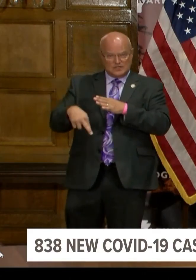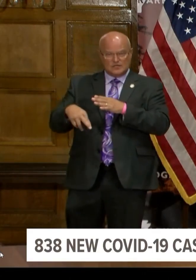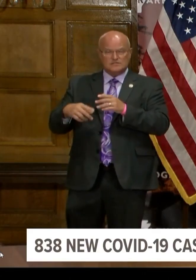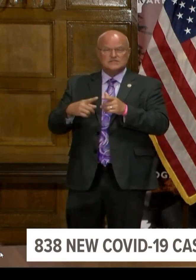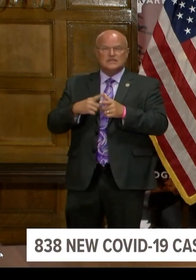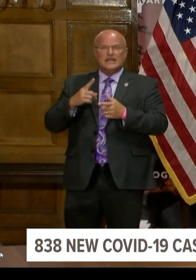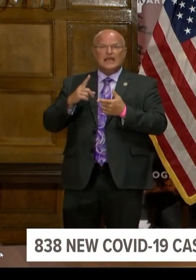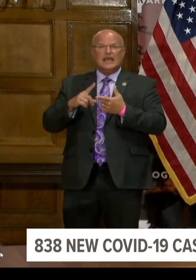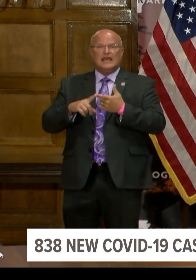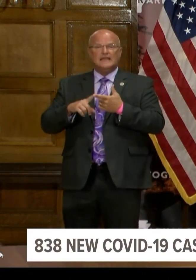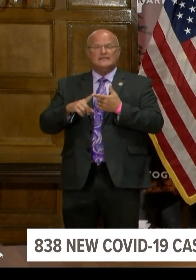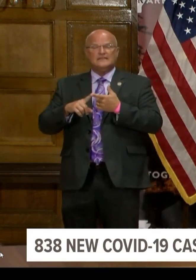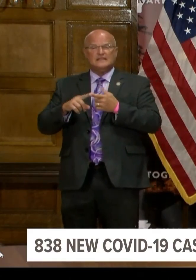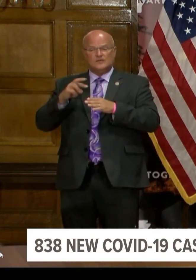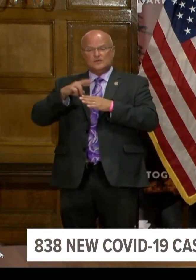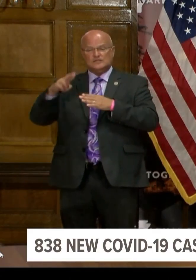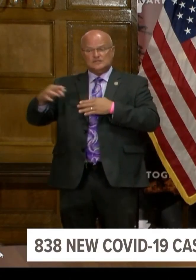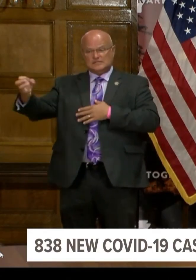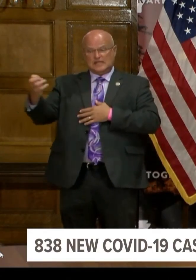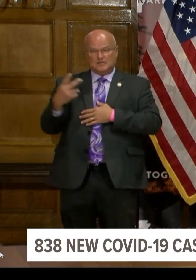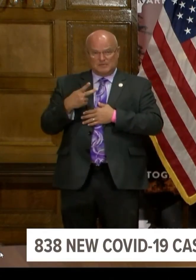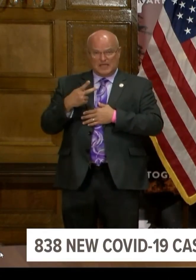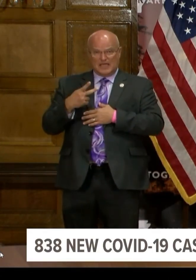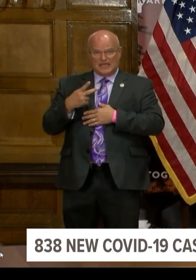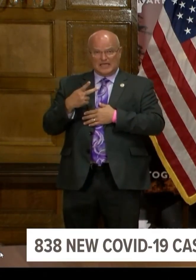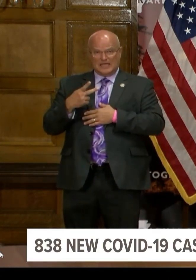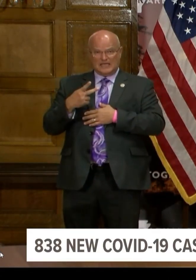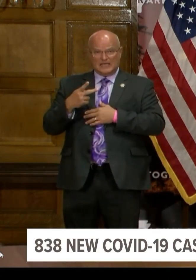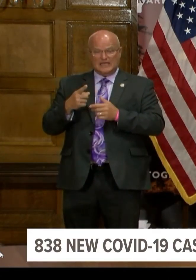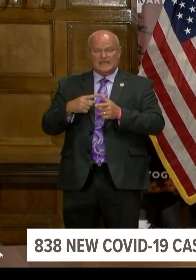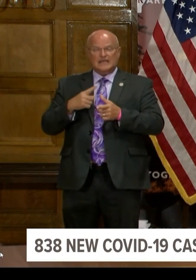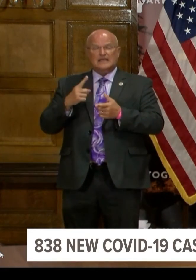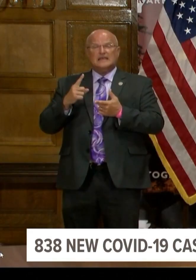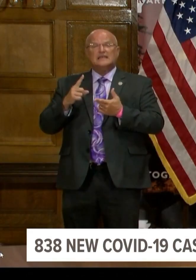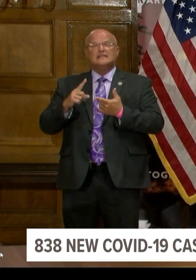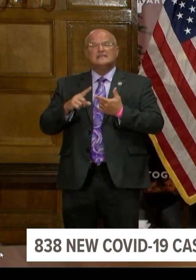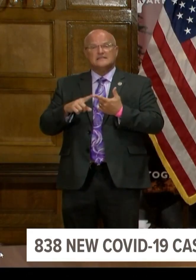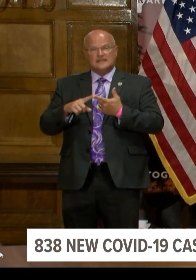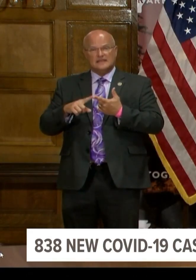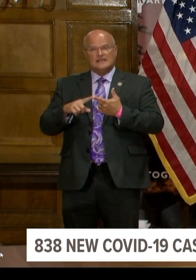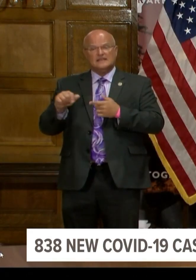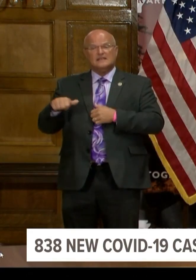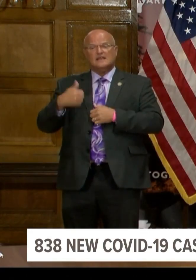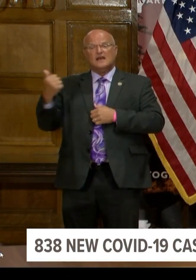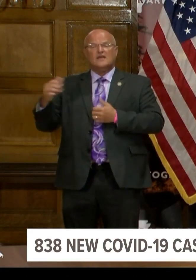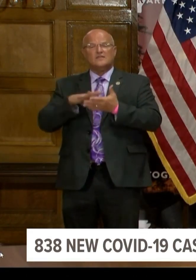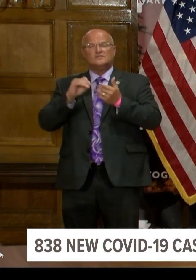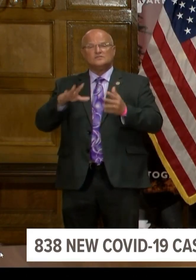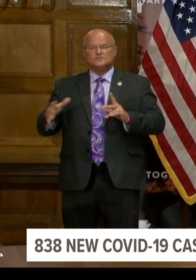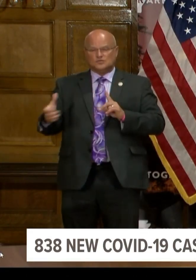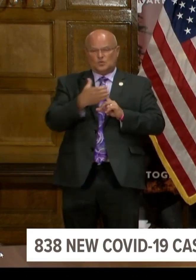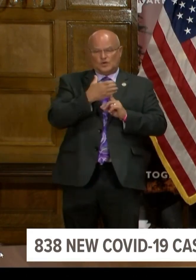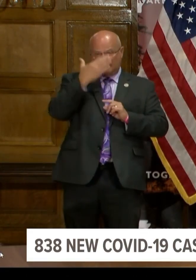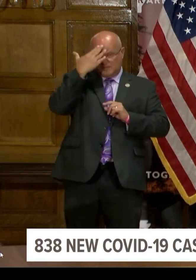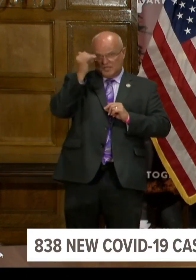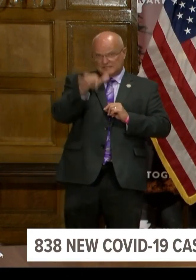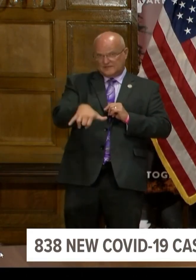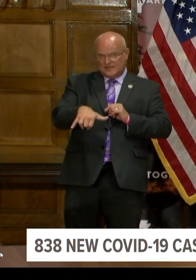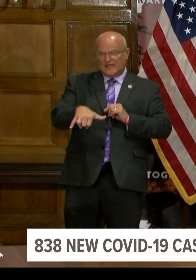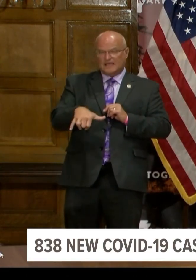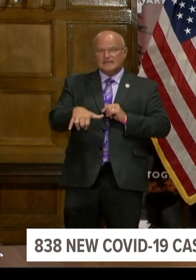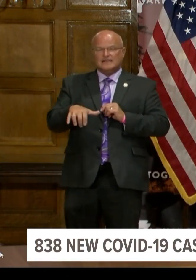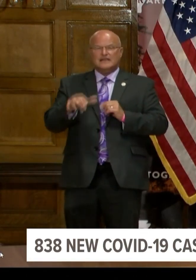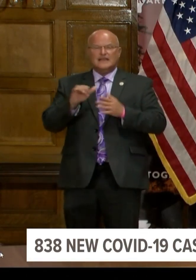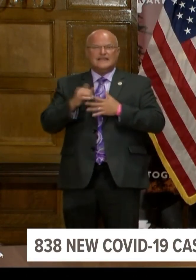then when those results came back, then there were other students that had to be quarantined because of that. And